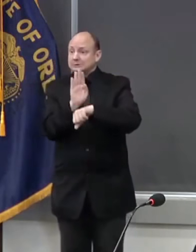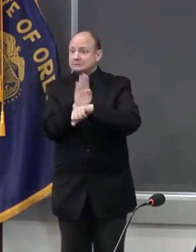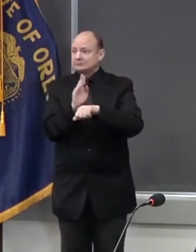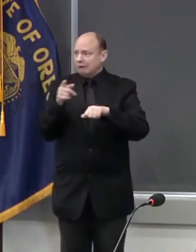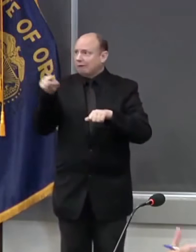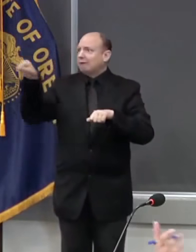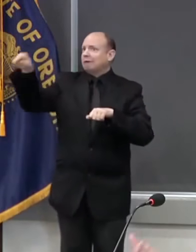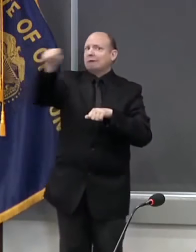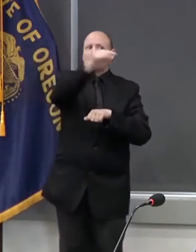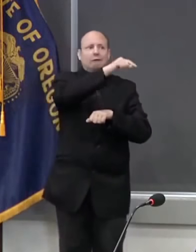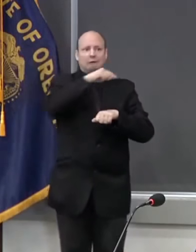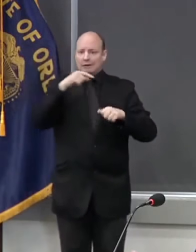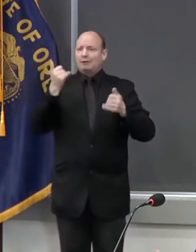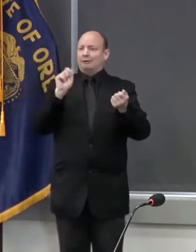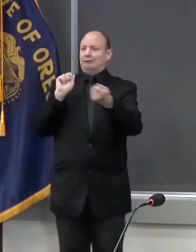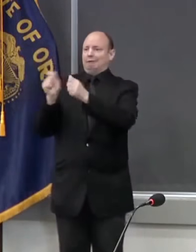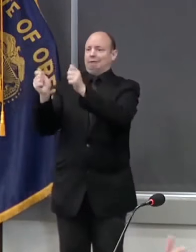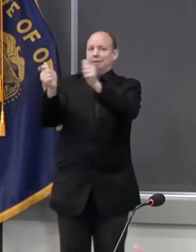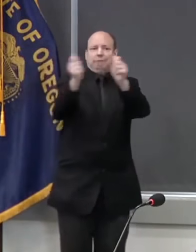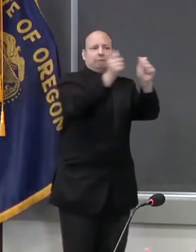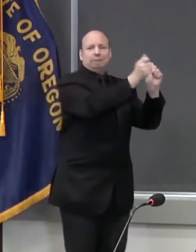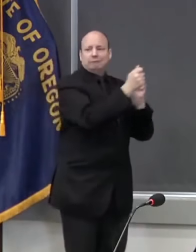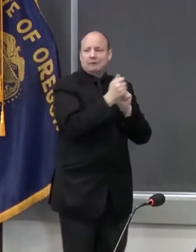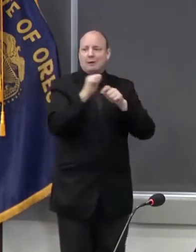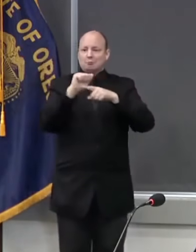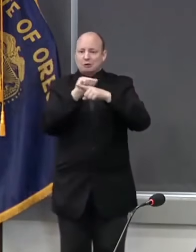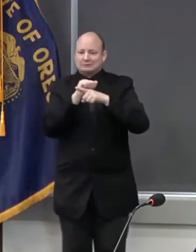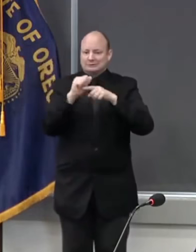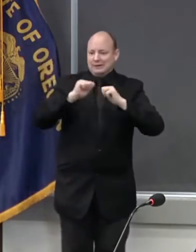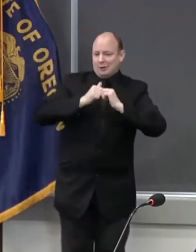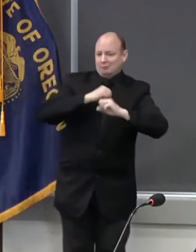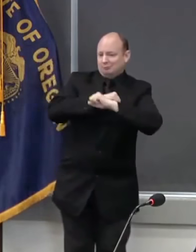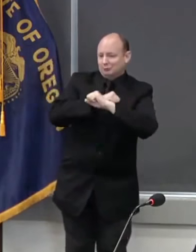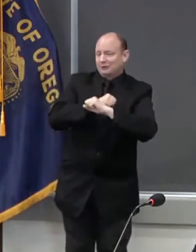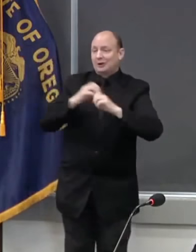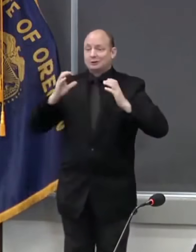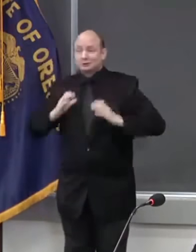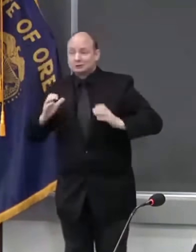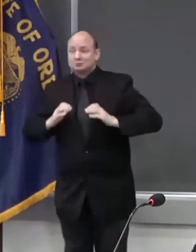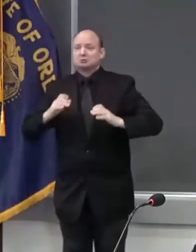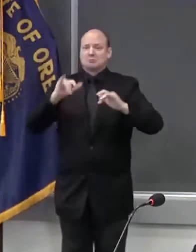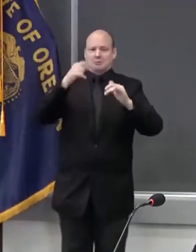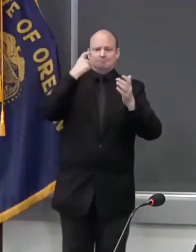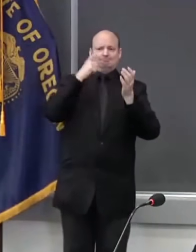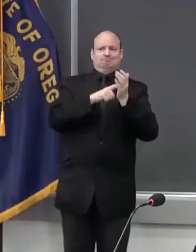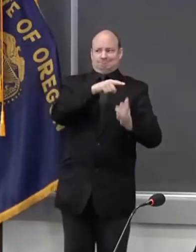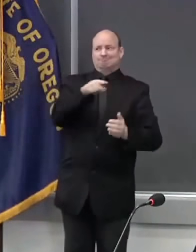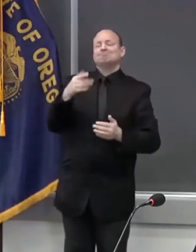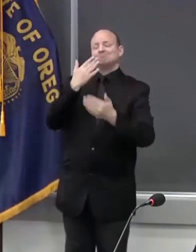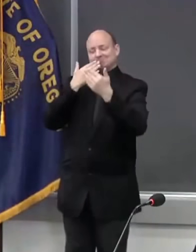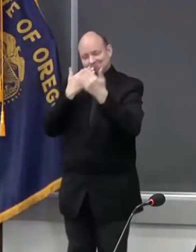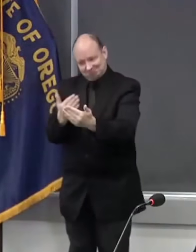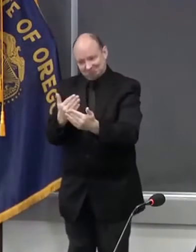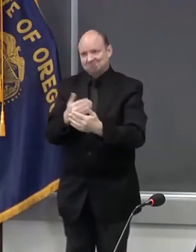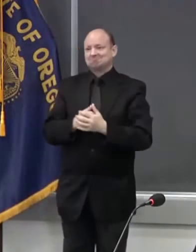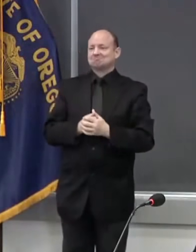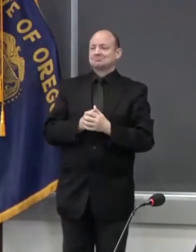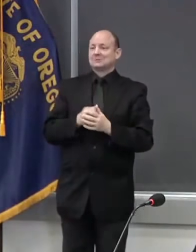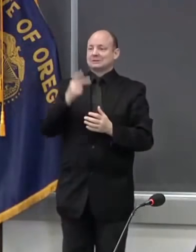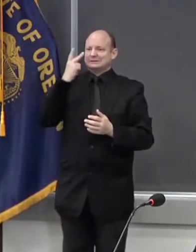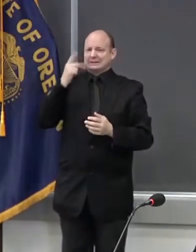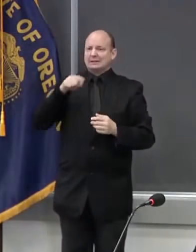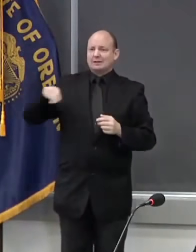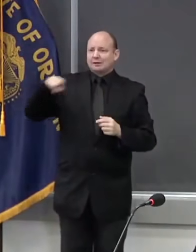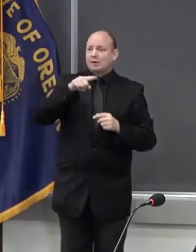that have protected their patrons and supported their employees. We see and understand the sacrifices that so